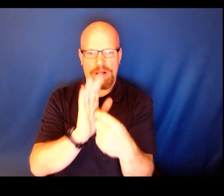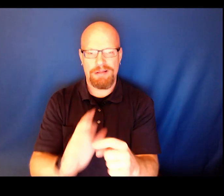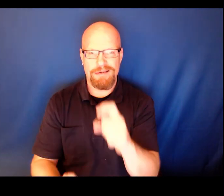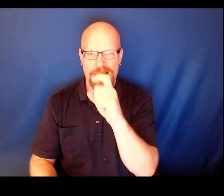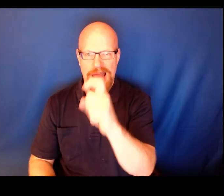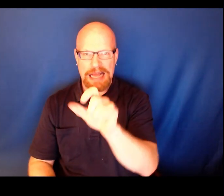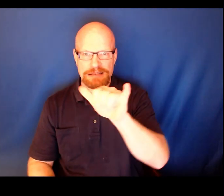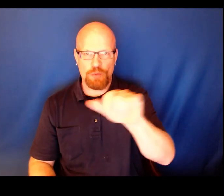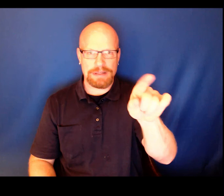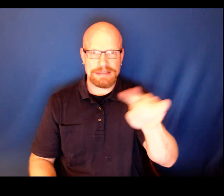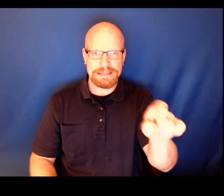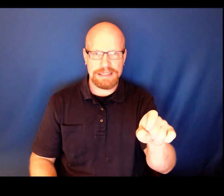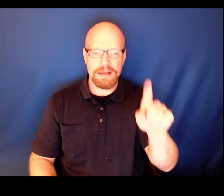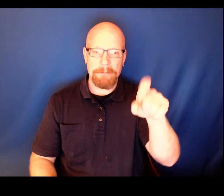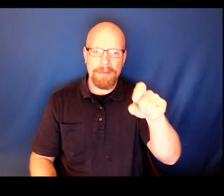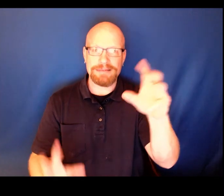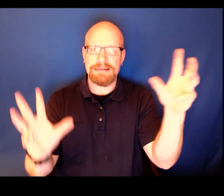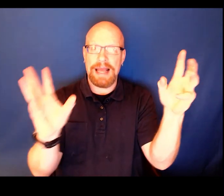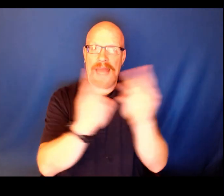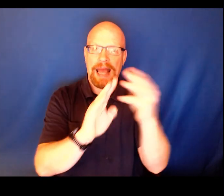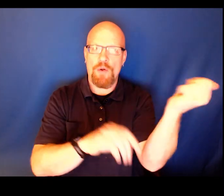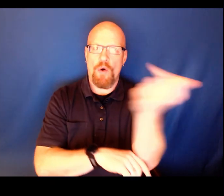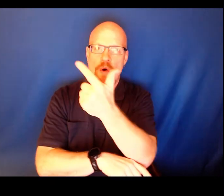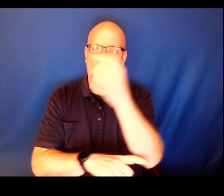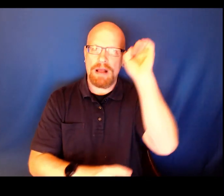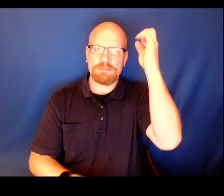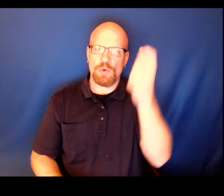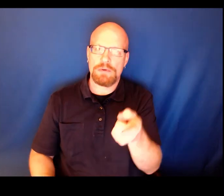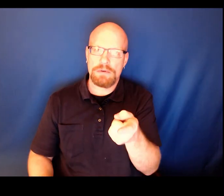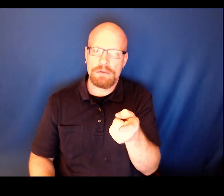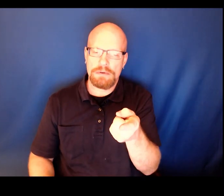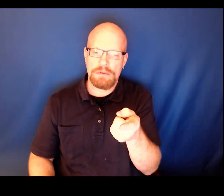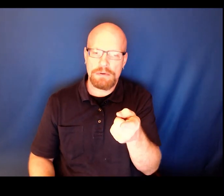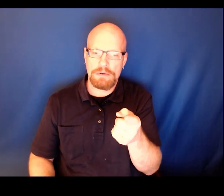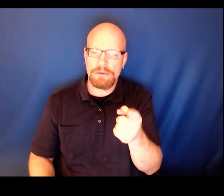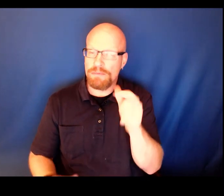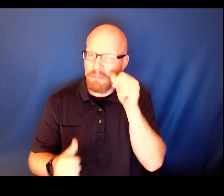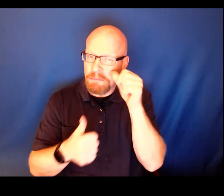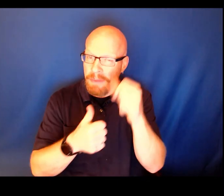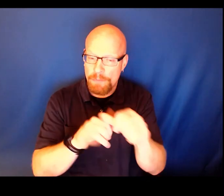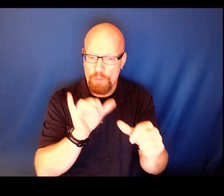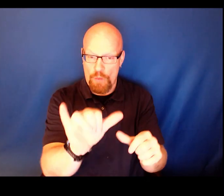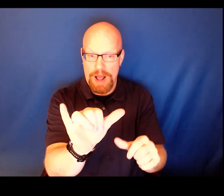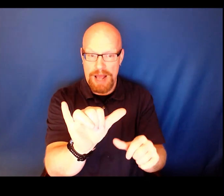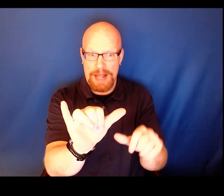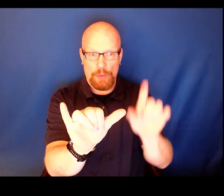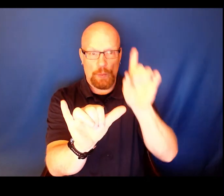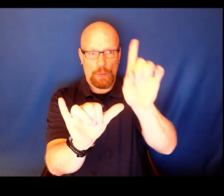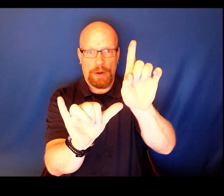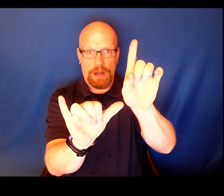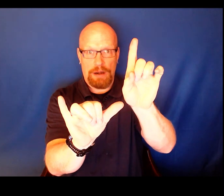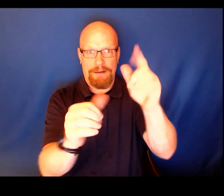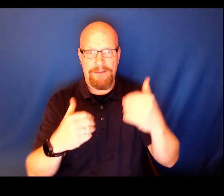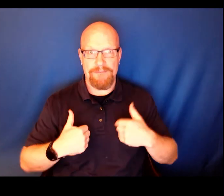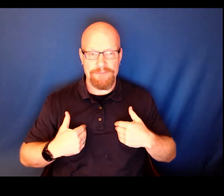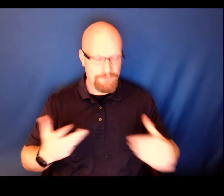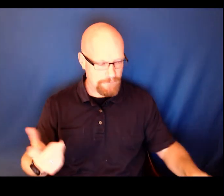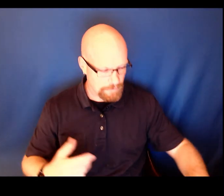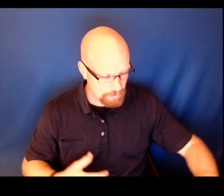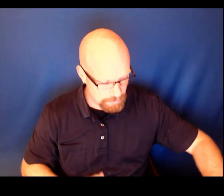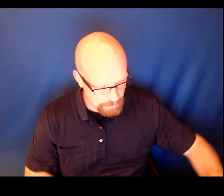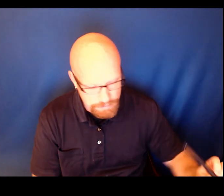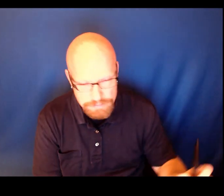There are three variables, x, y, and z. We have to add the exponents together to get the degree of the term.